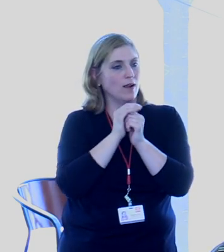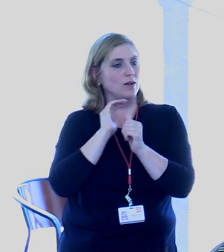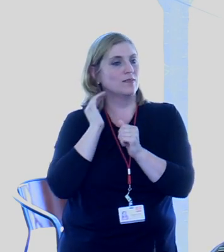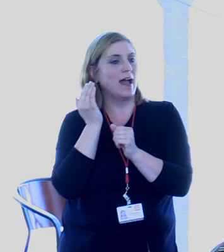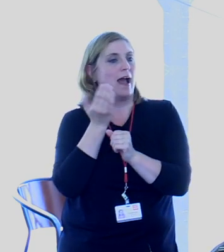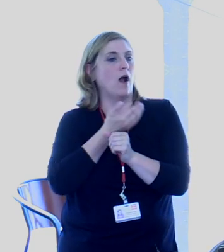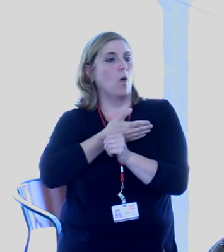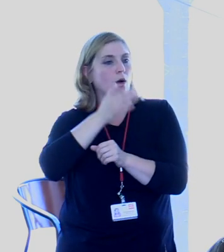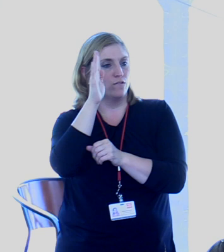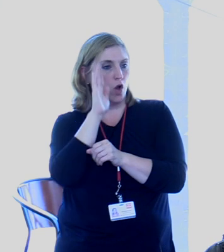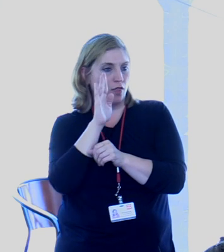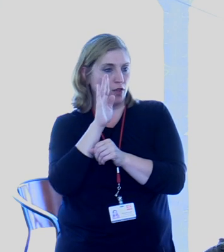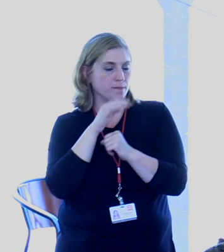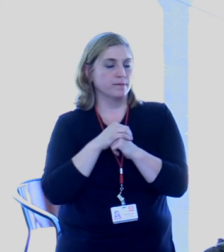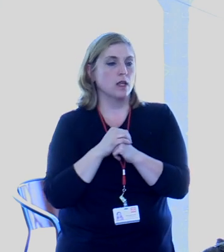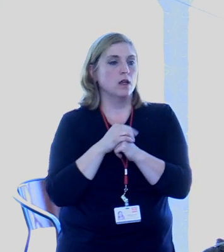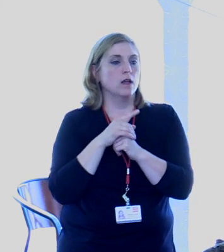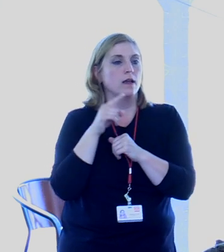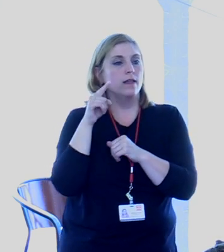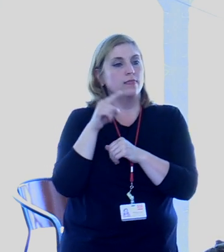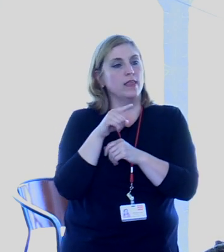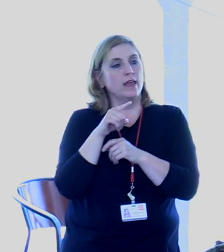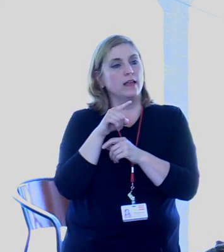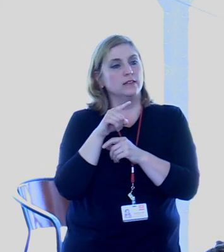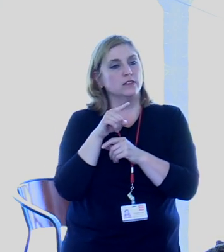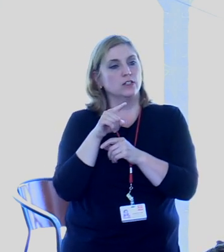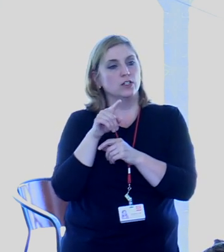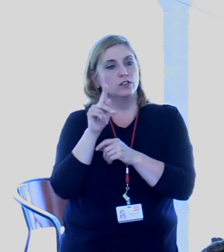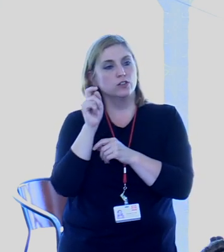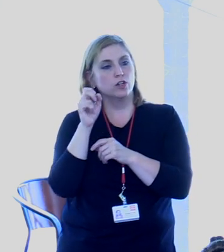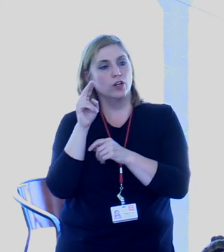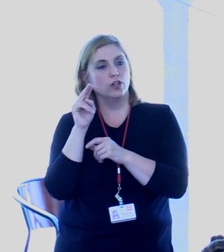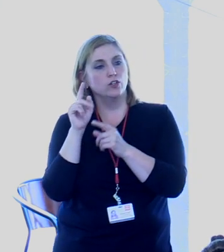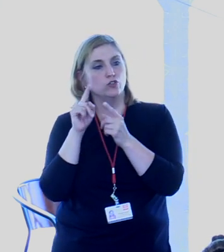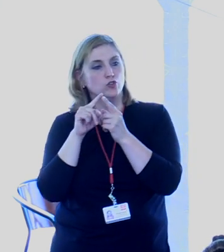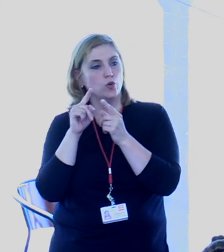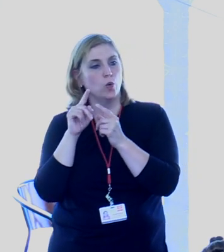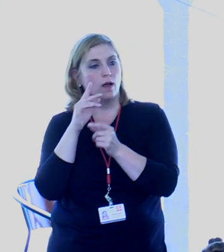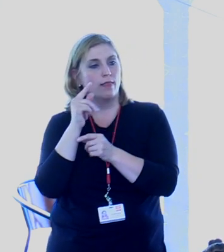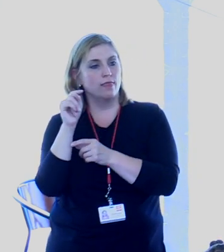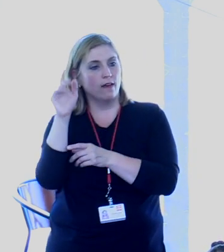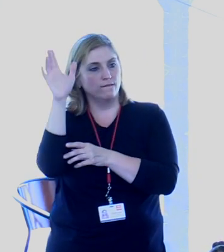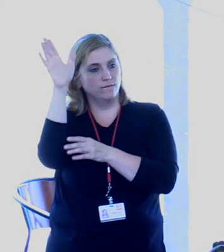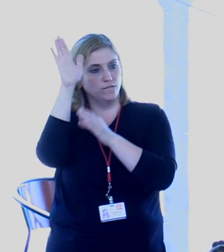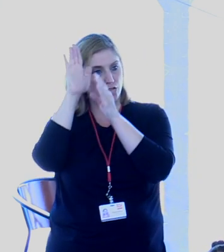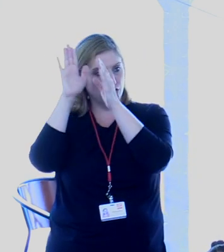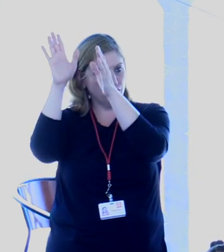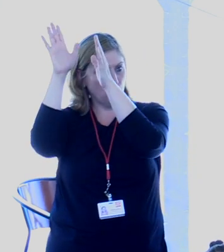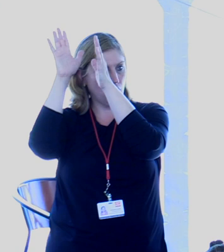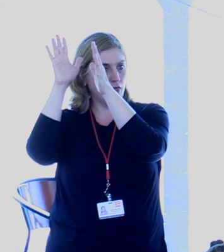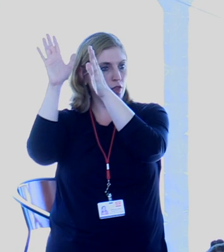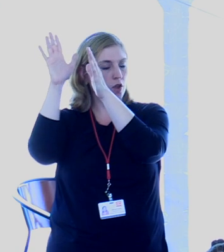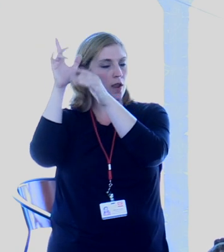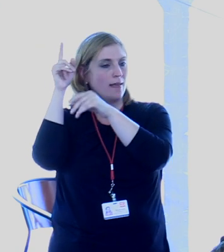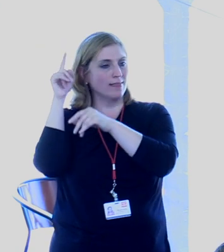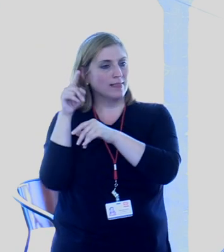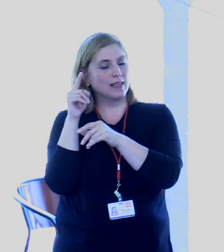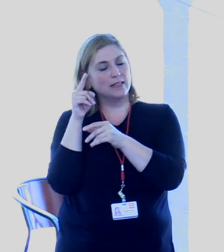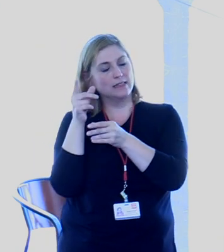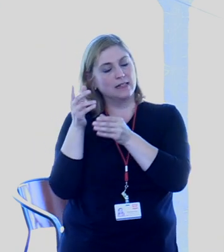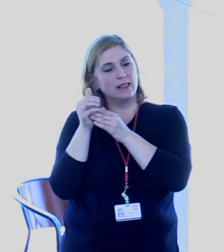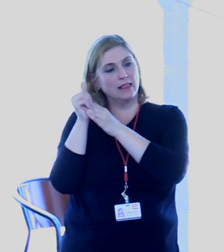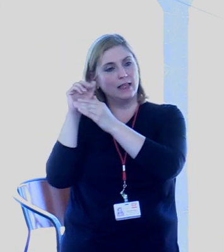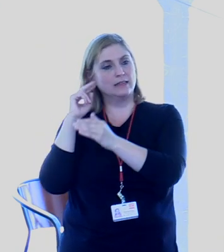Father. This turn to the Father, okay, this turn to the Father is what leads